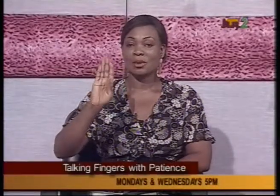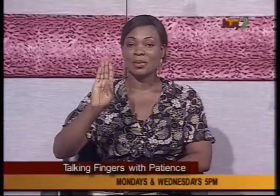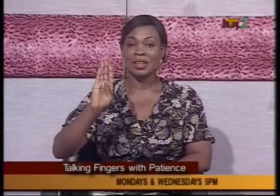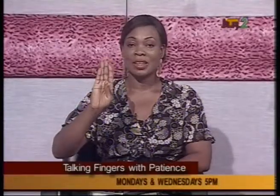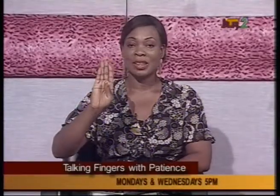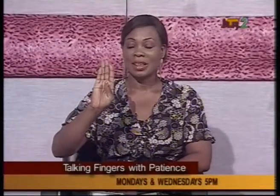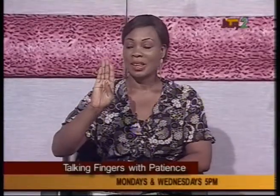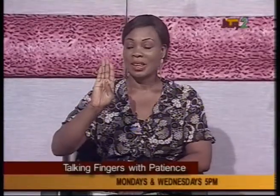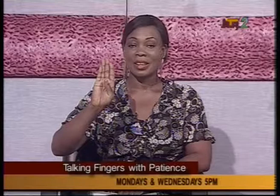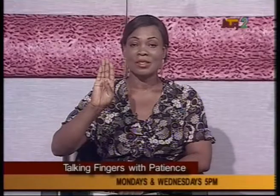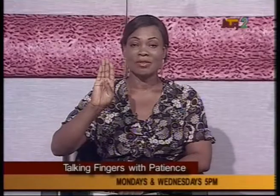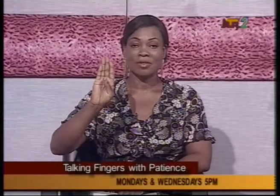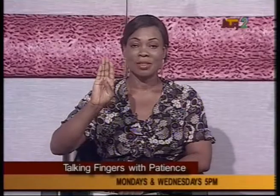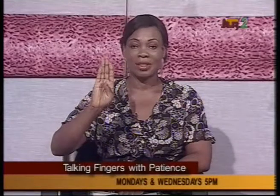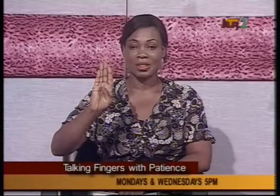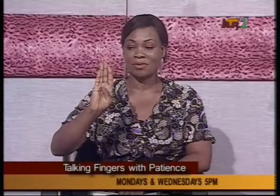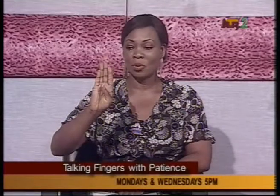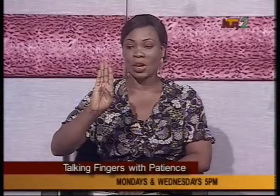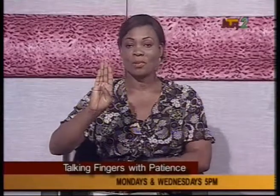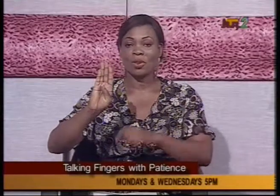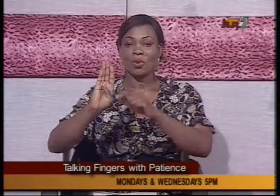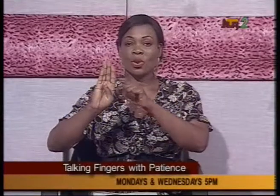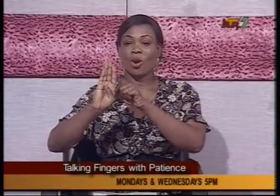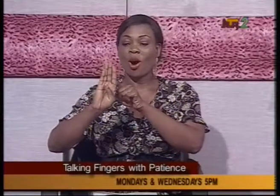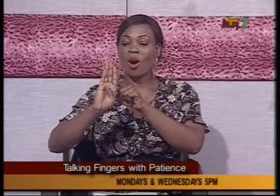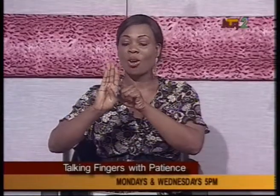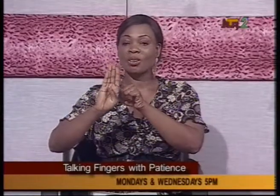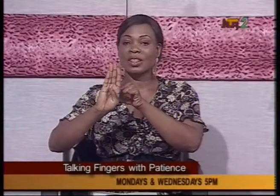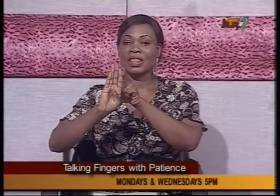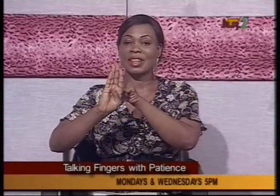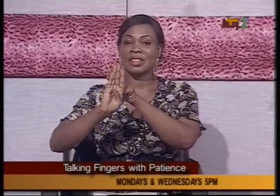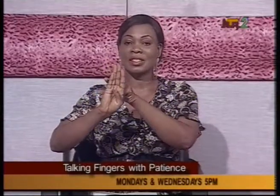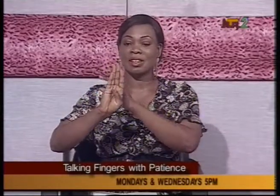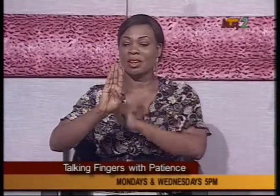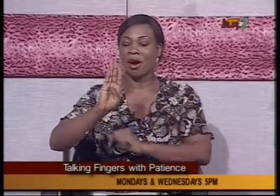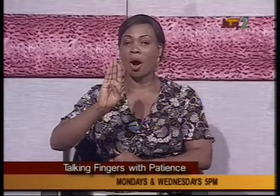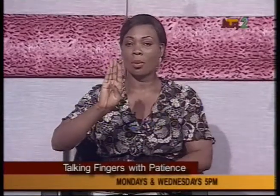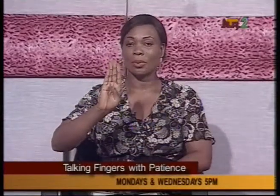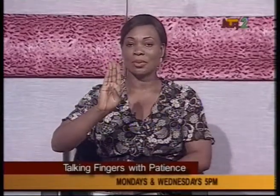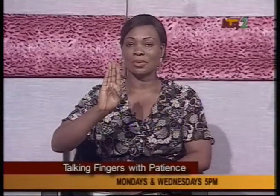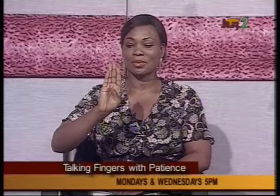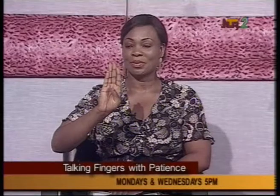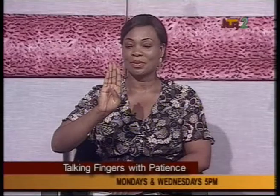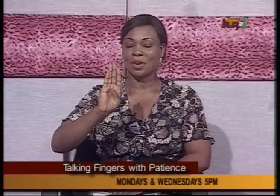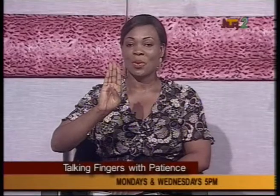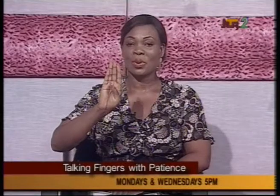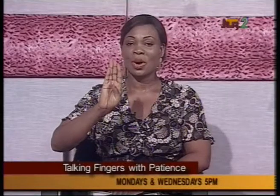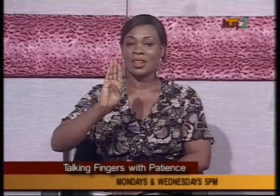B is this way with all the letters up. With all the letters